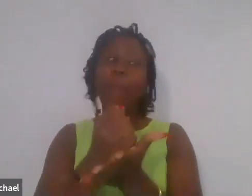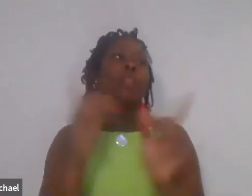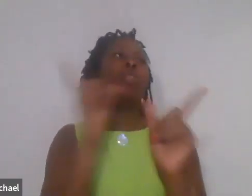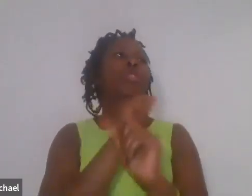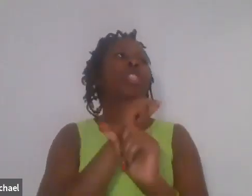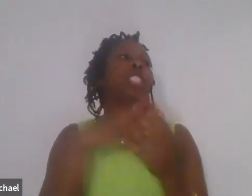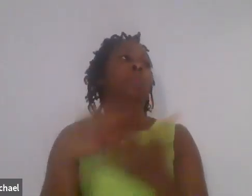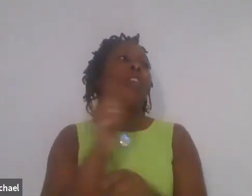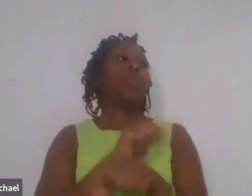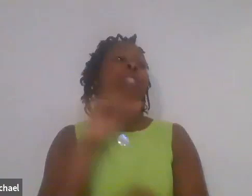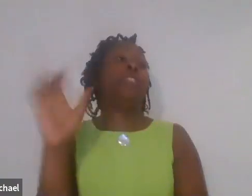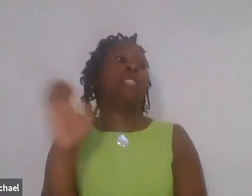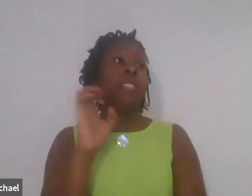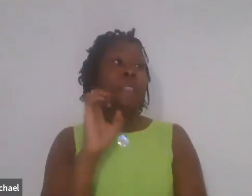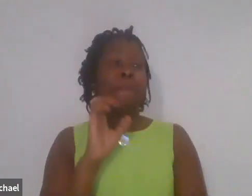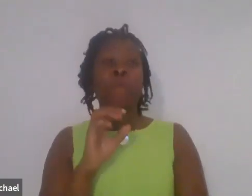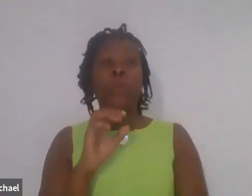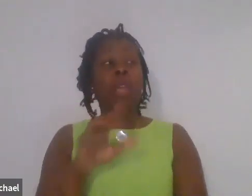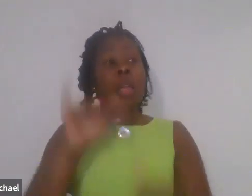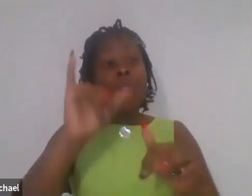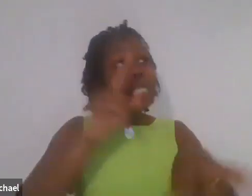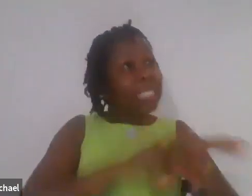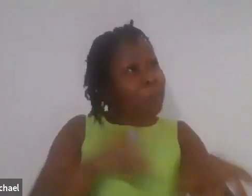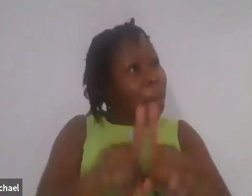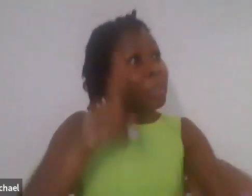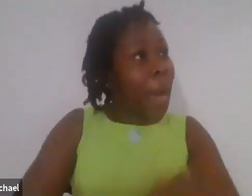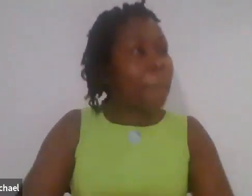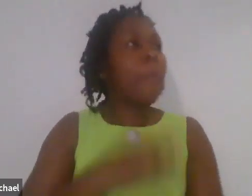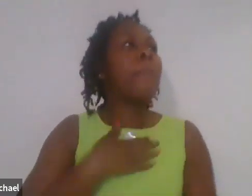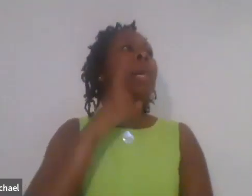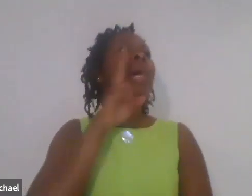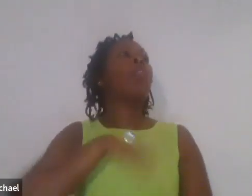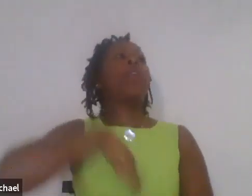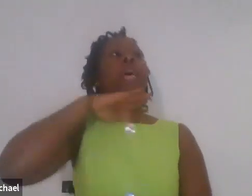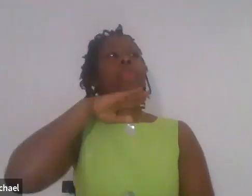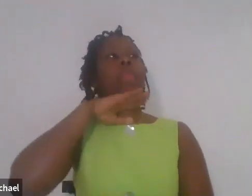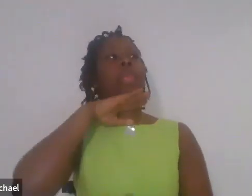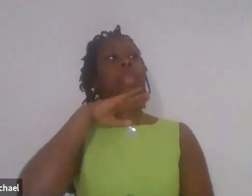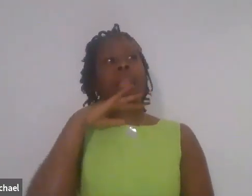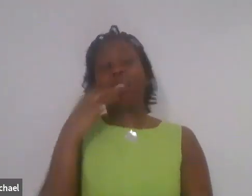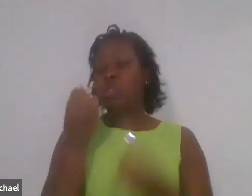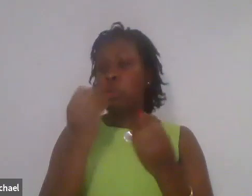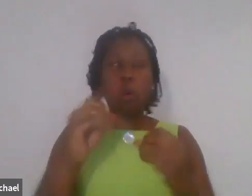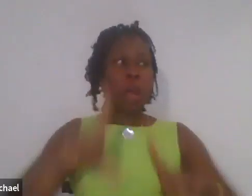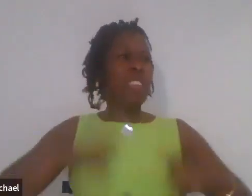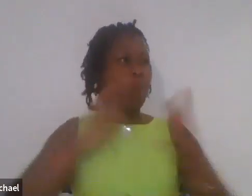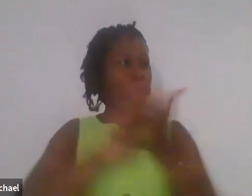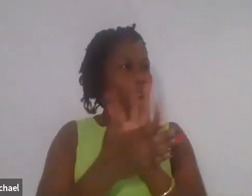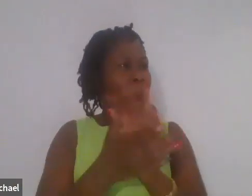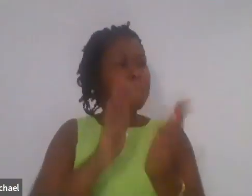little allowances, it helped me finish my school. That my uncle died. So